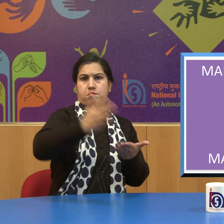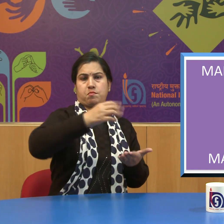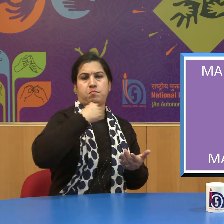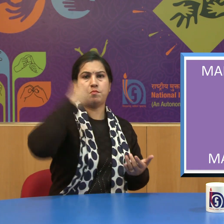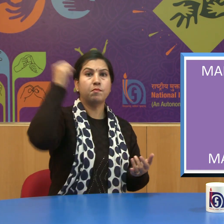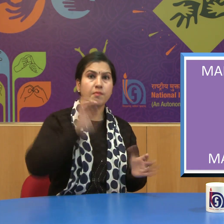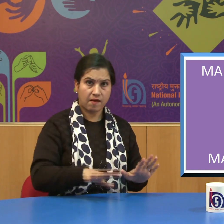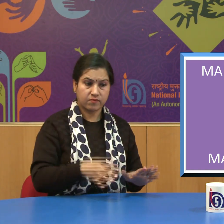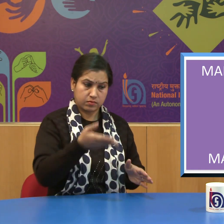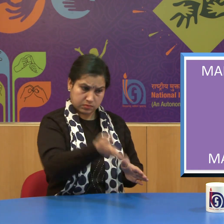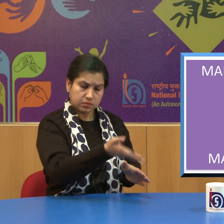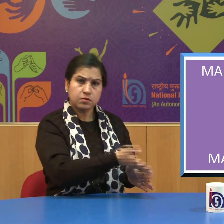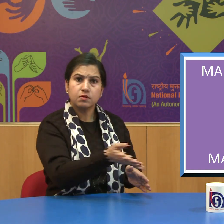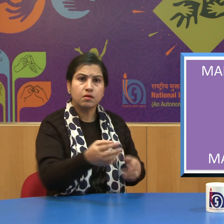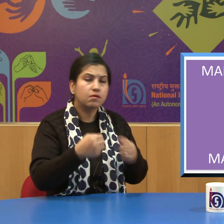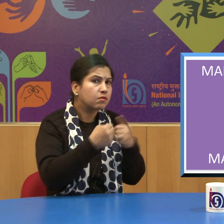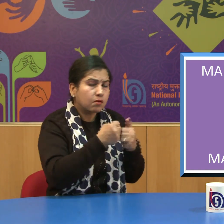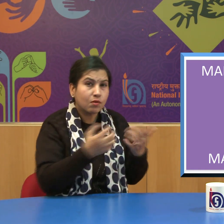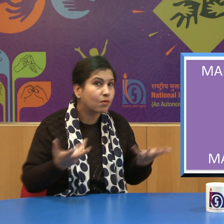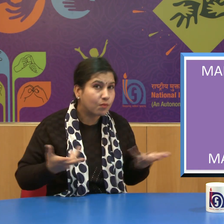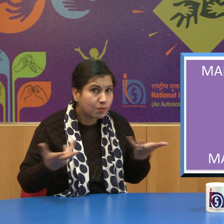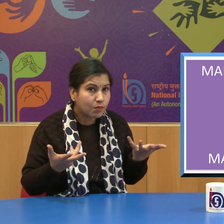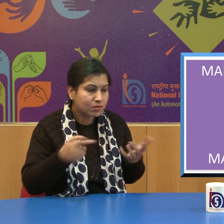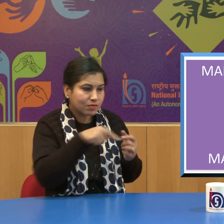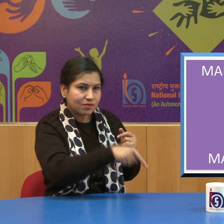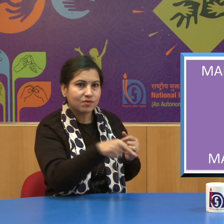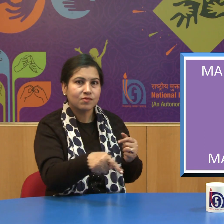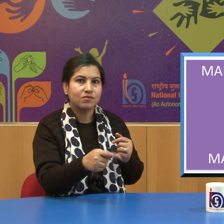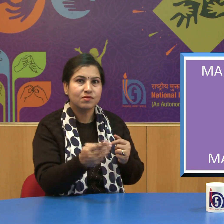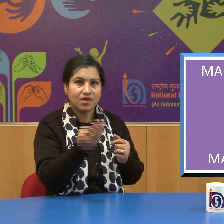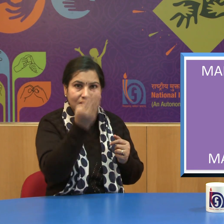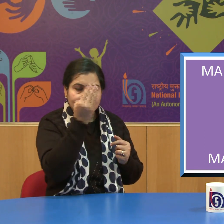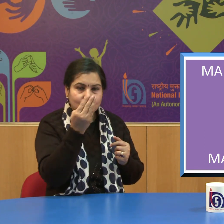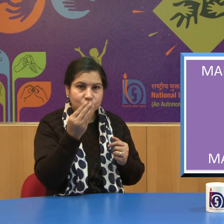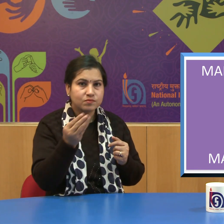Here, the cause of the revolt was the difference in the religions of the rulers